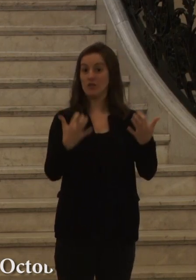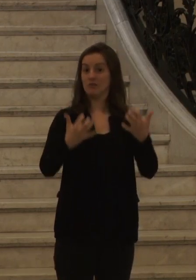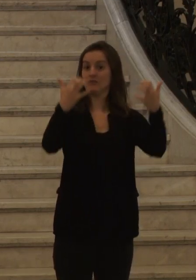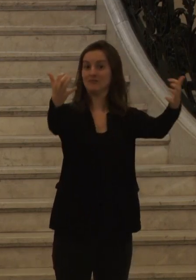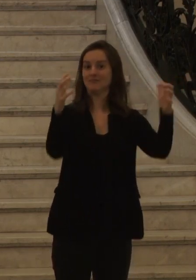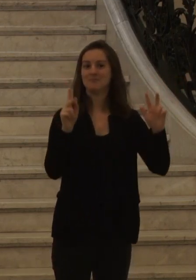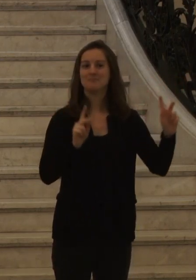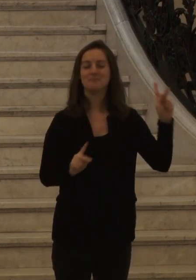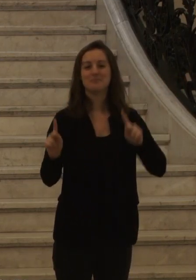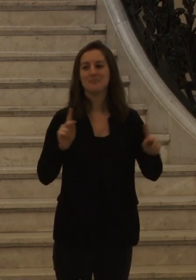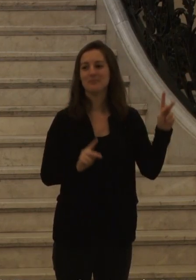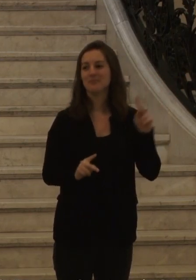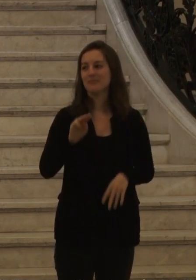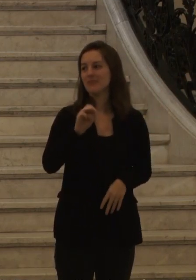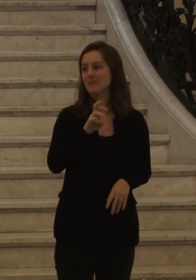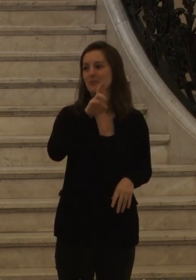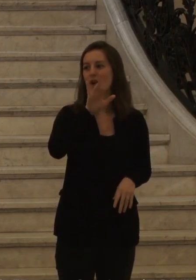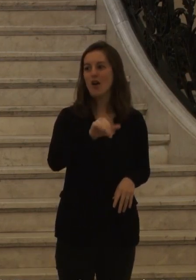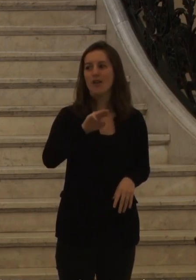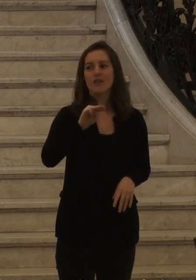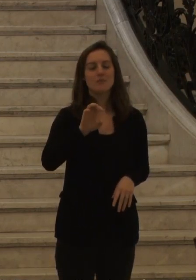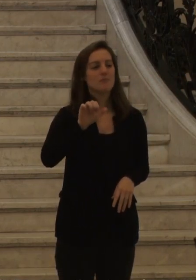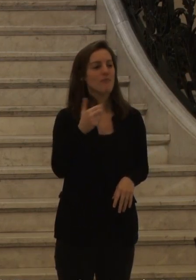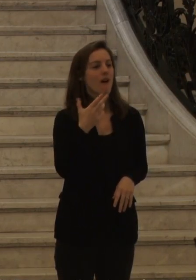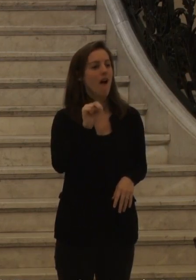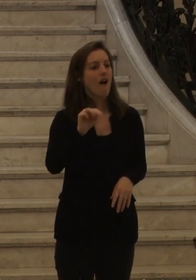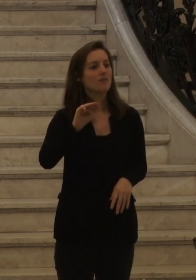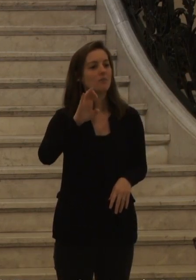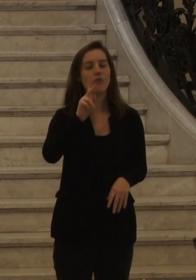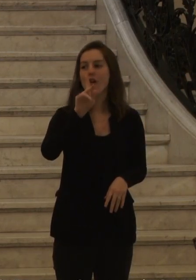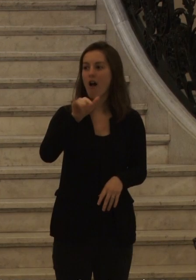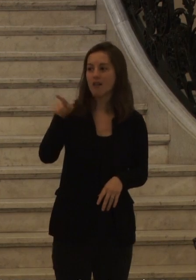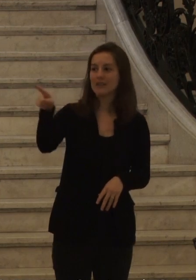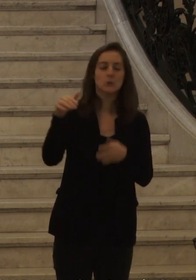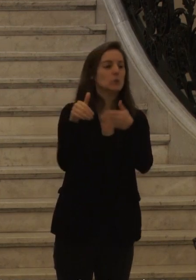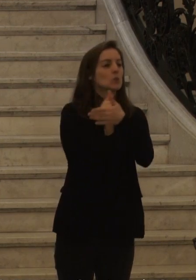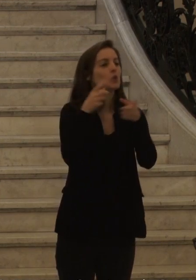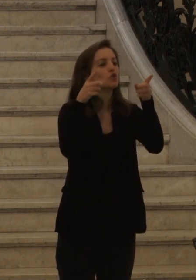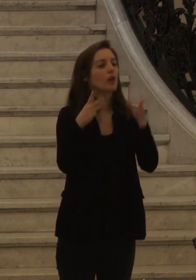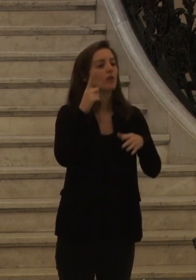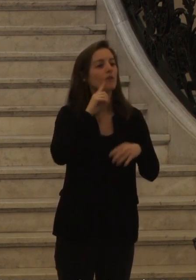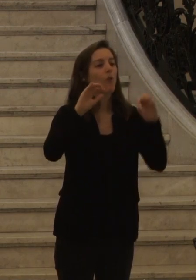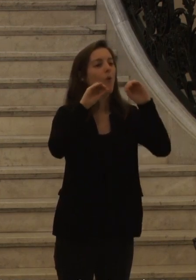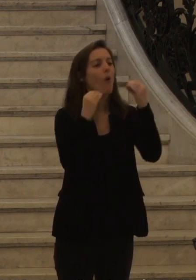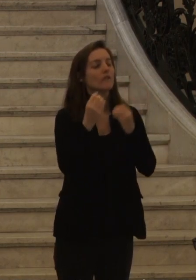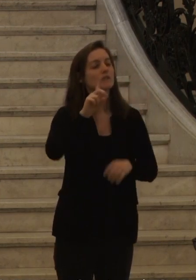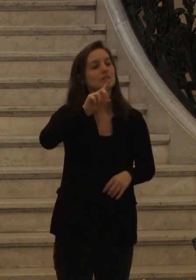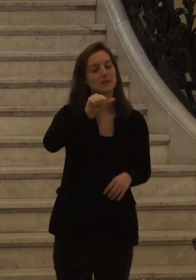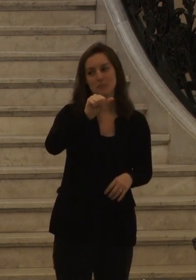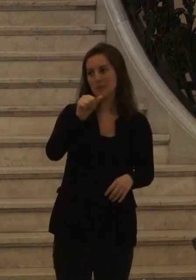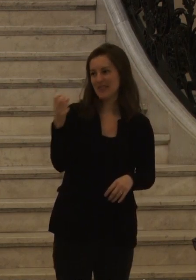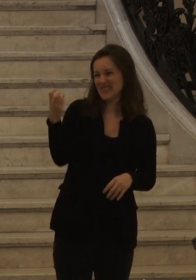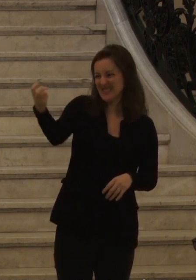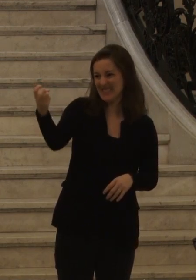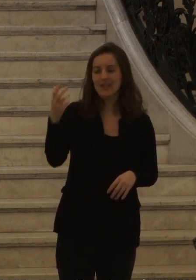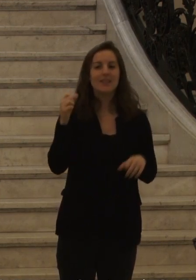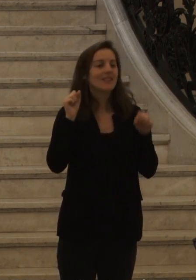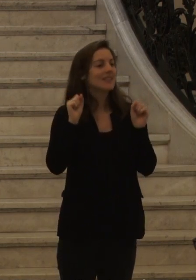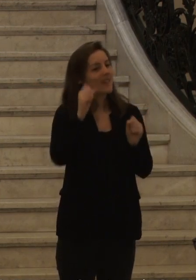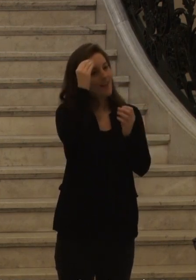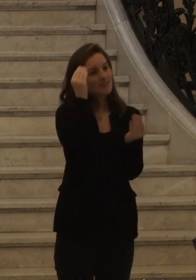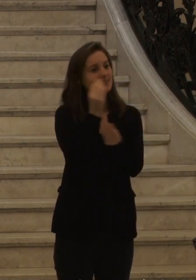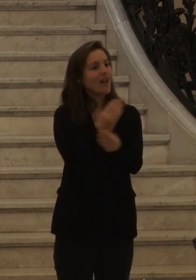these individuals, Mary Mahan McCauley, who is the new director of the Office of Disability. And she can tell you that